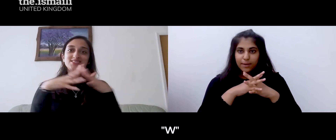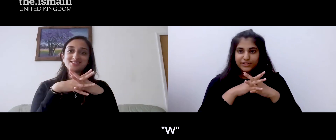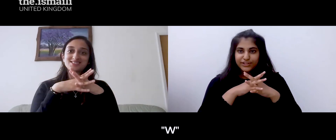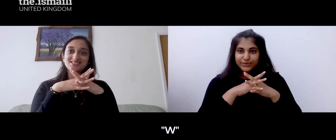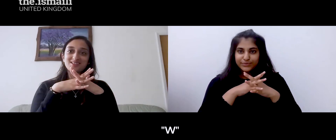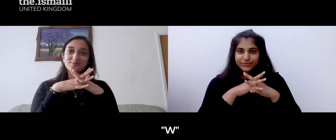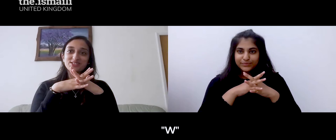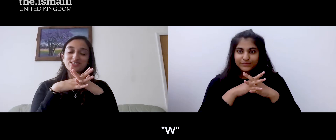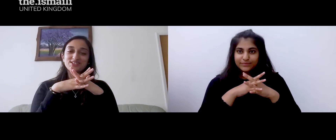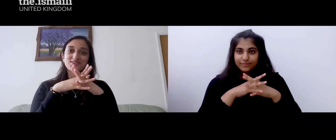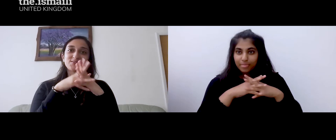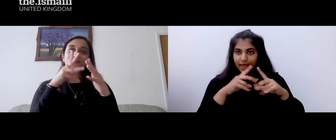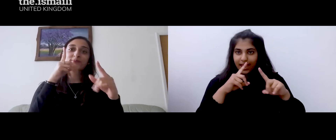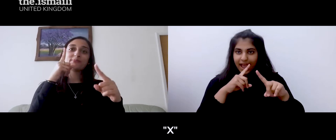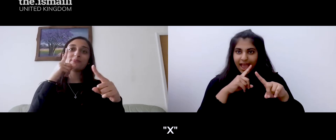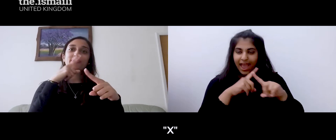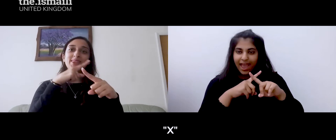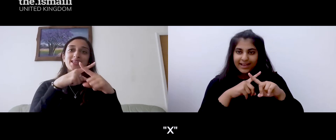W,